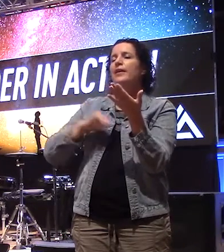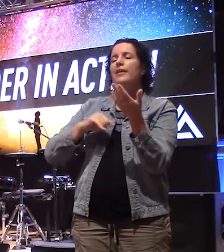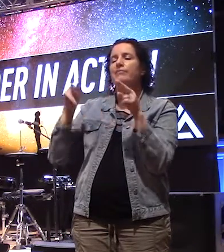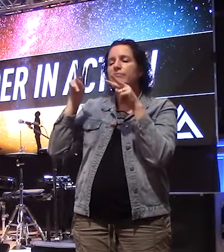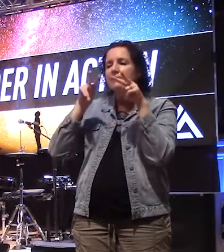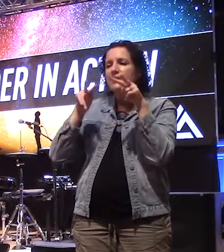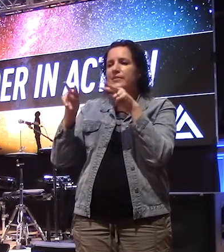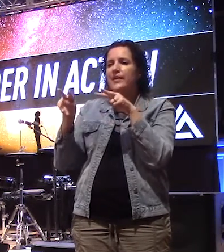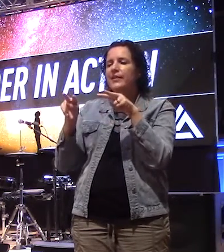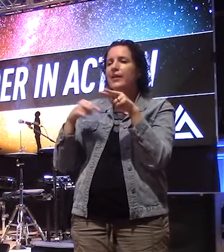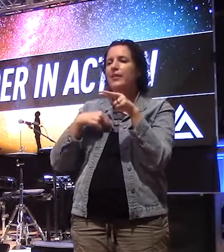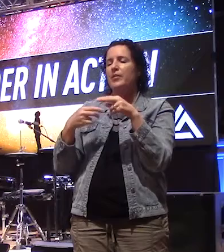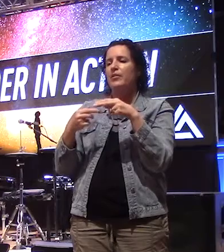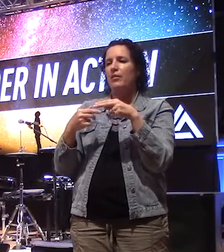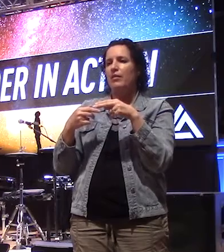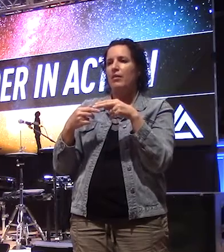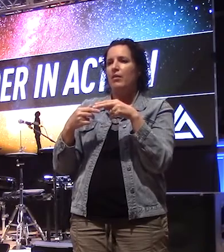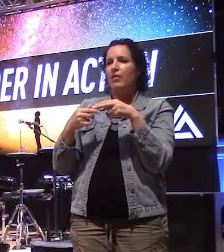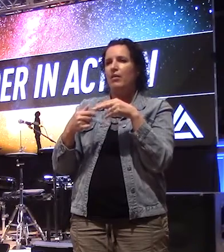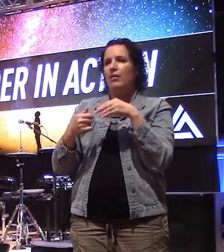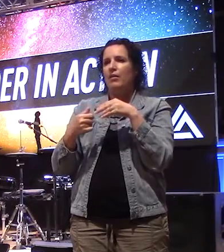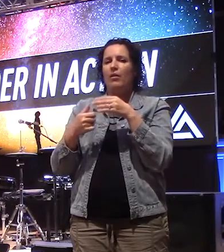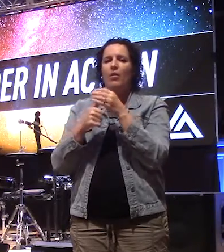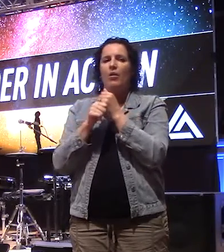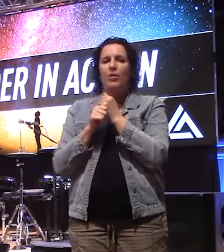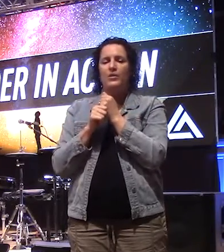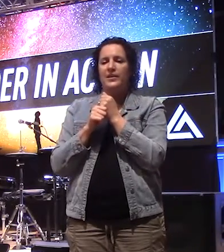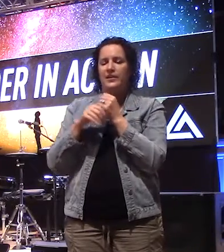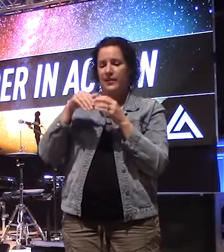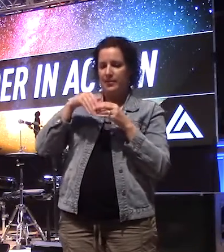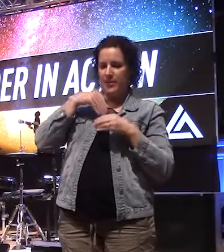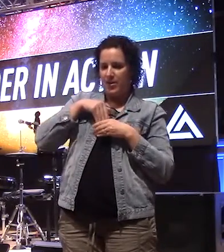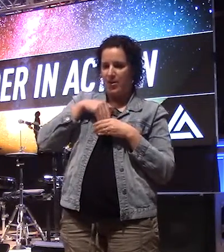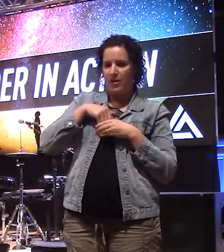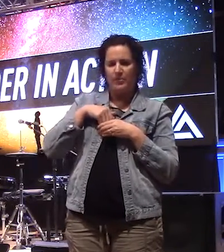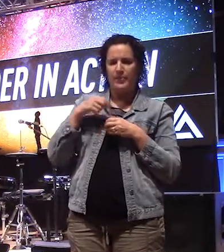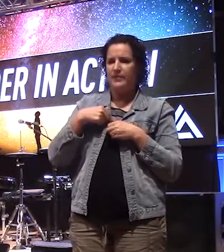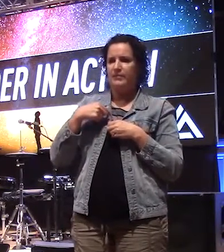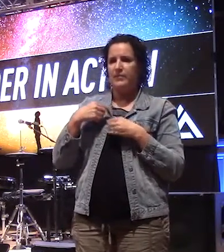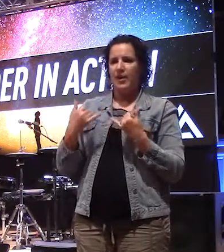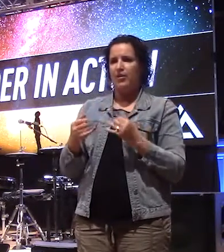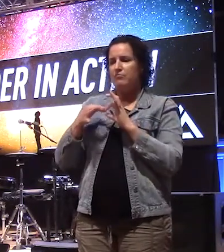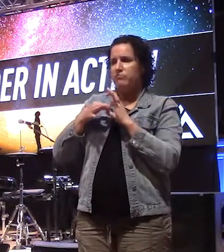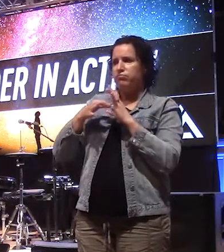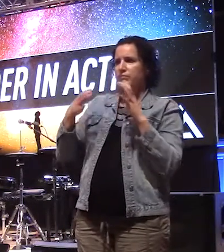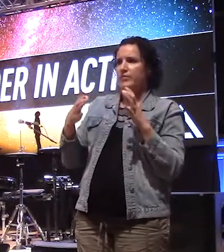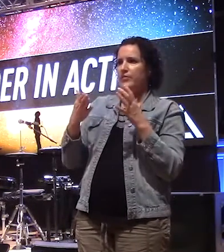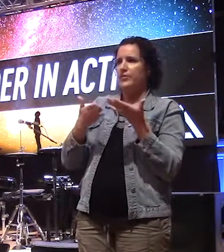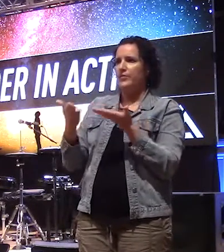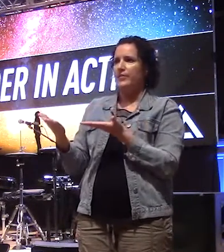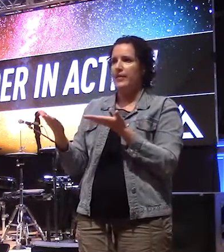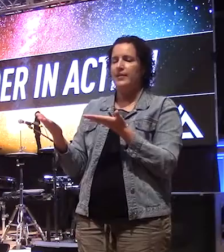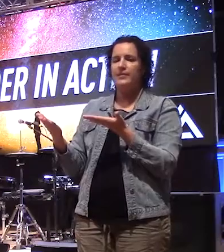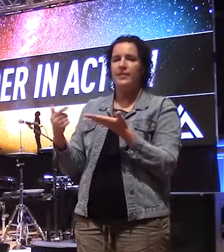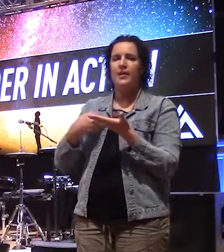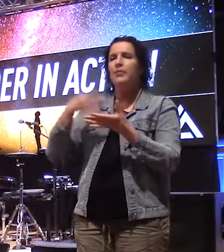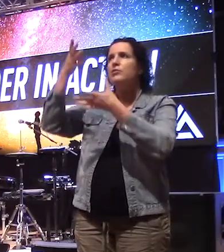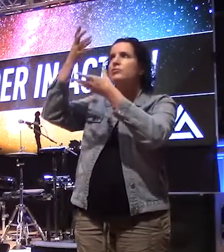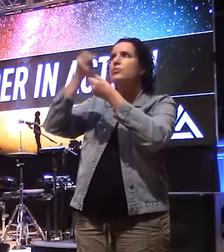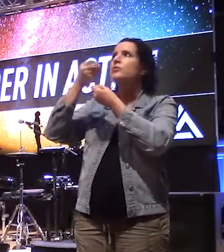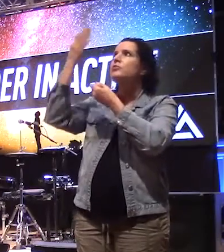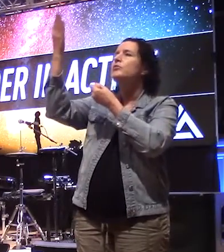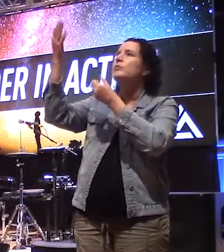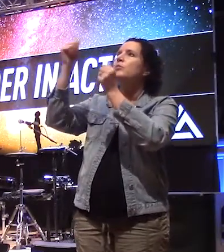and I've been holding up my hoops, saying, 'God, do this, do that.' But I'm letting go of those things. I'm going to trust you